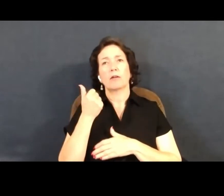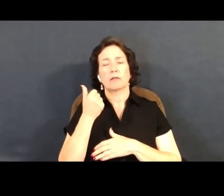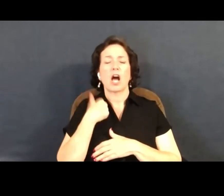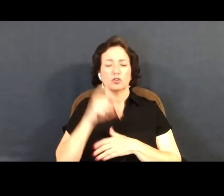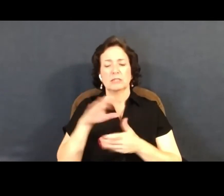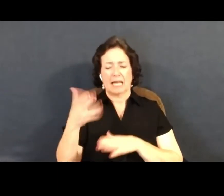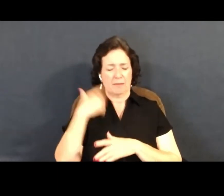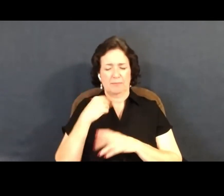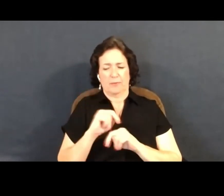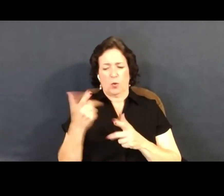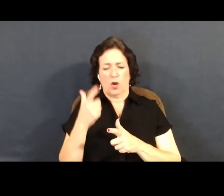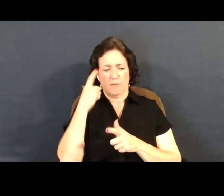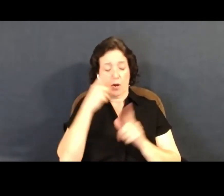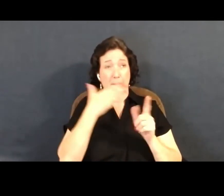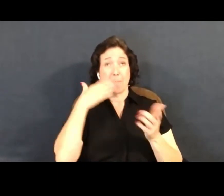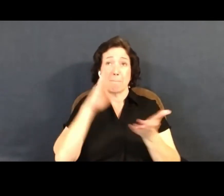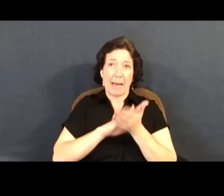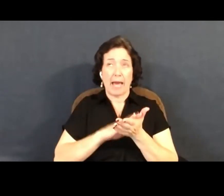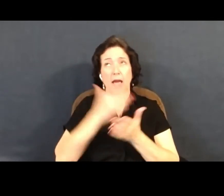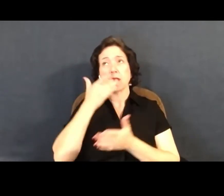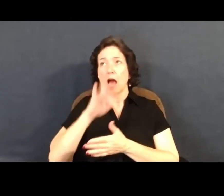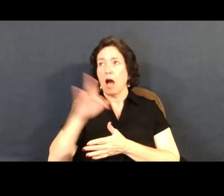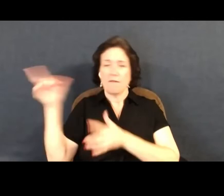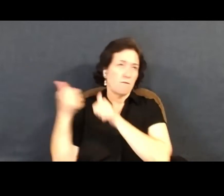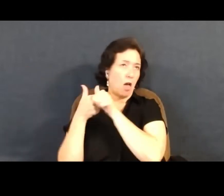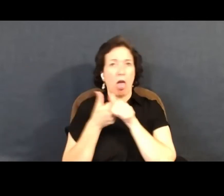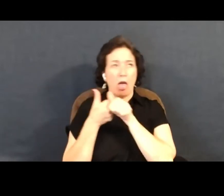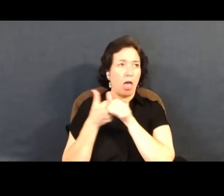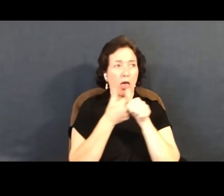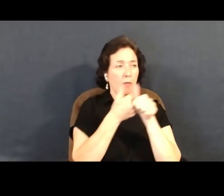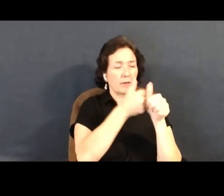her. Bad luck has followed me everywhere."